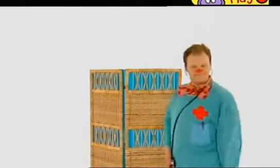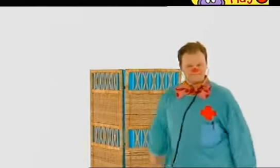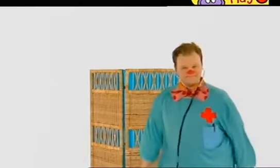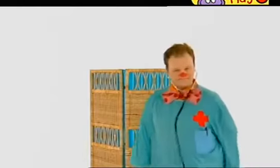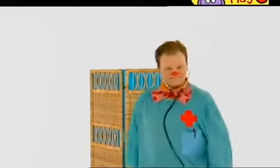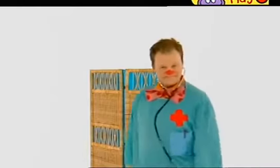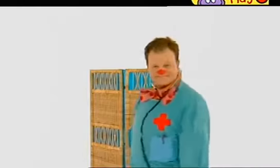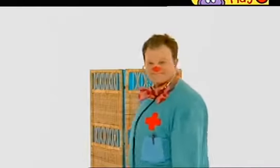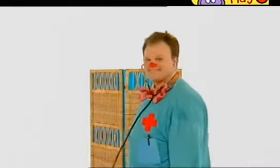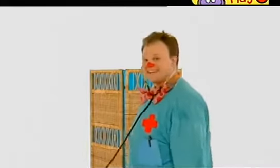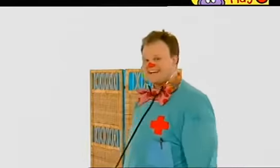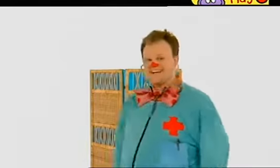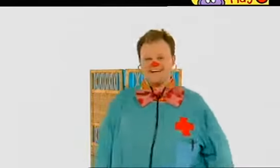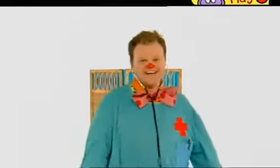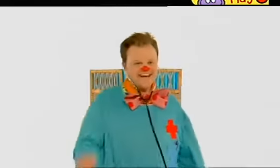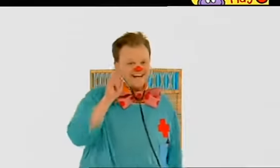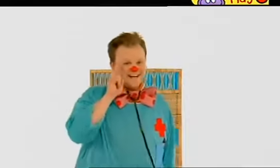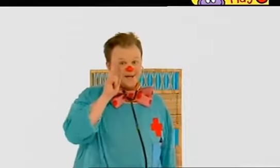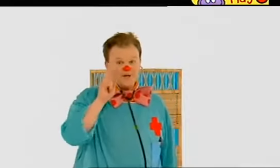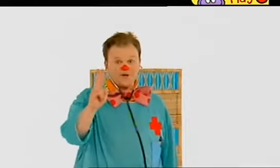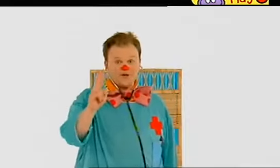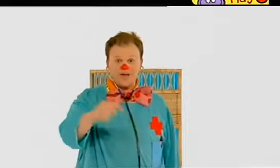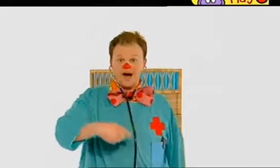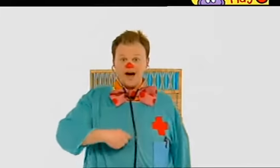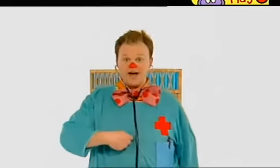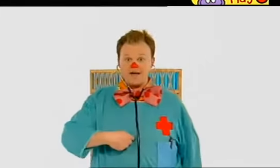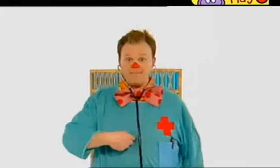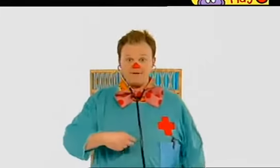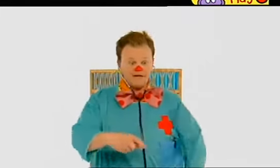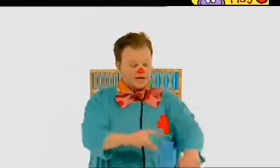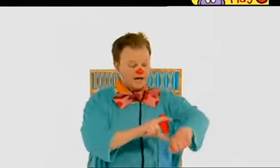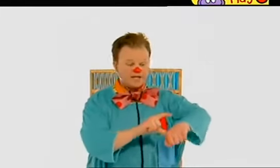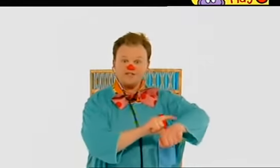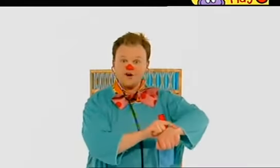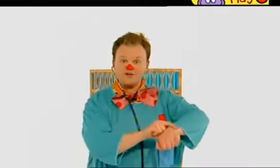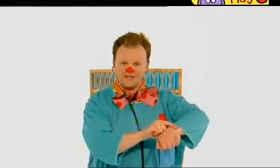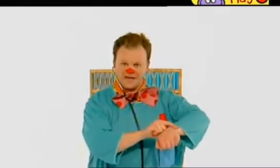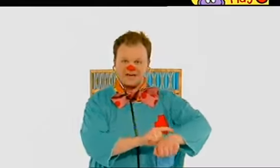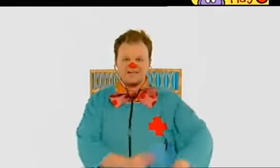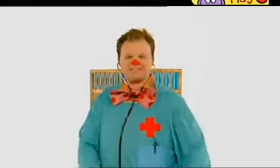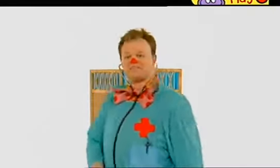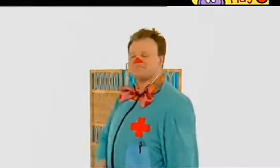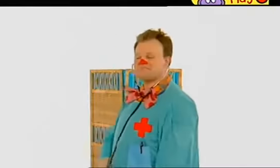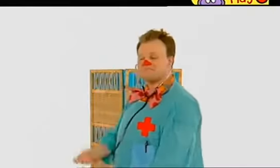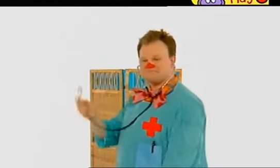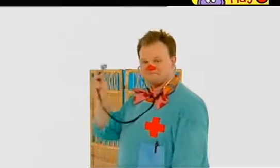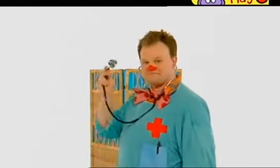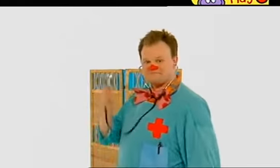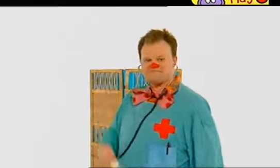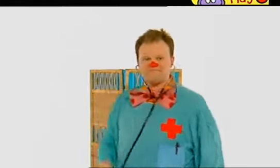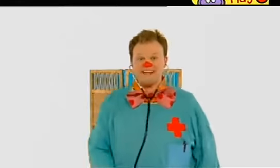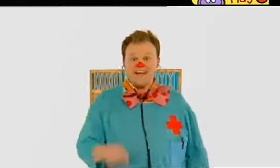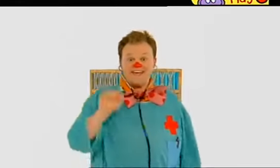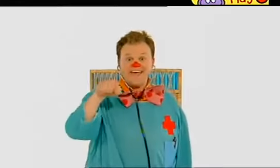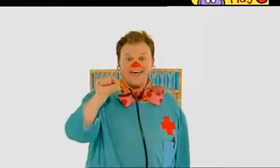Wow, Mr. Tumble. Look, I'm a doctor. A doctor?